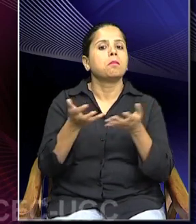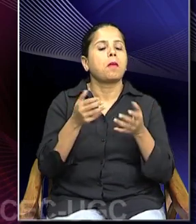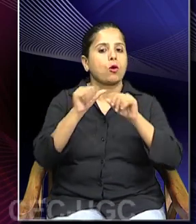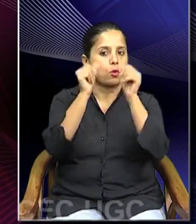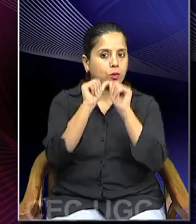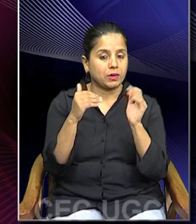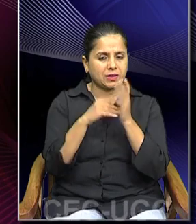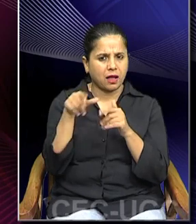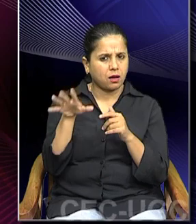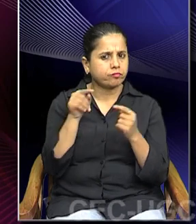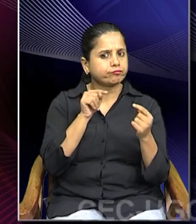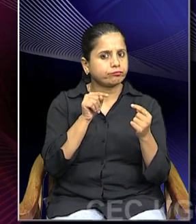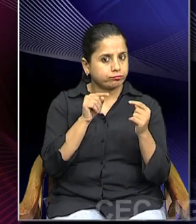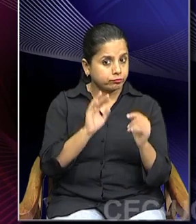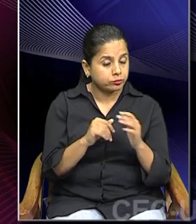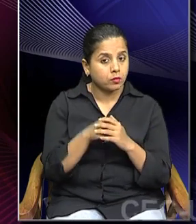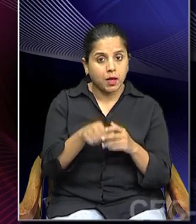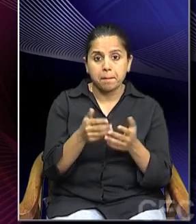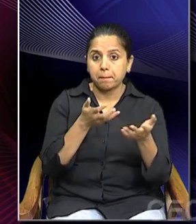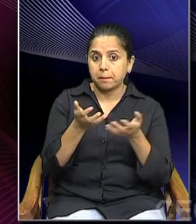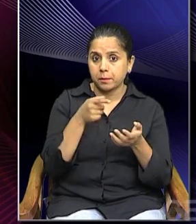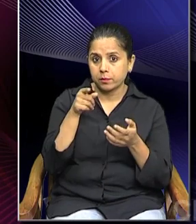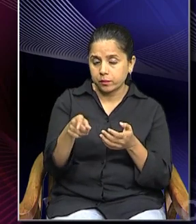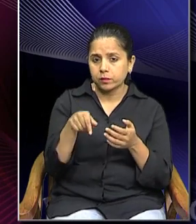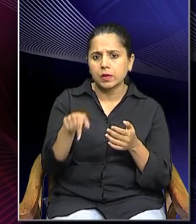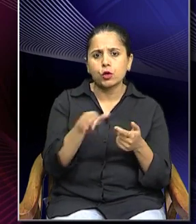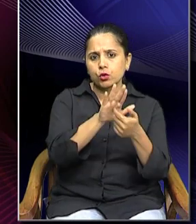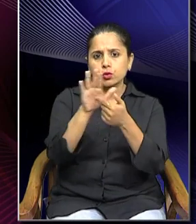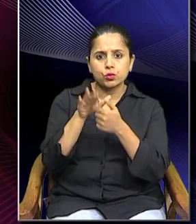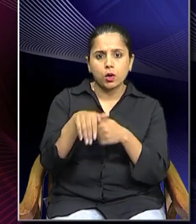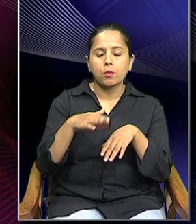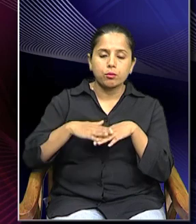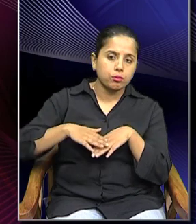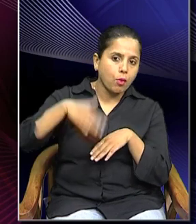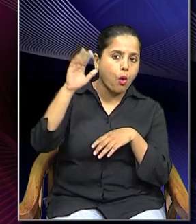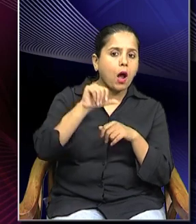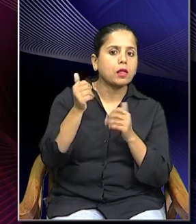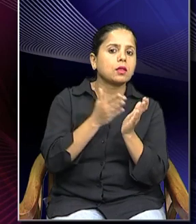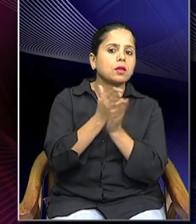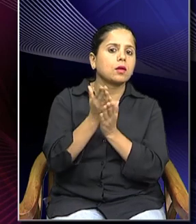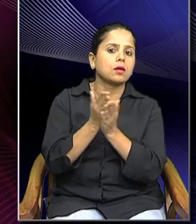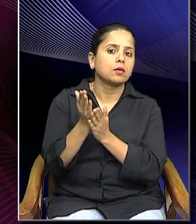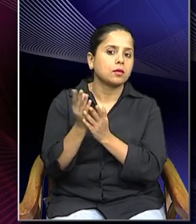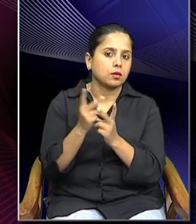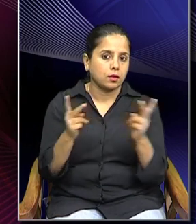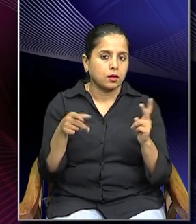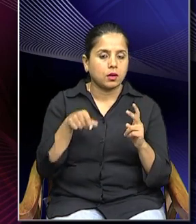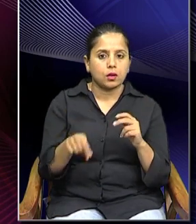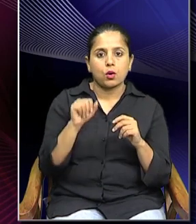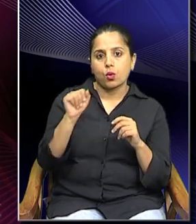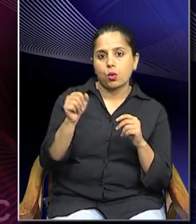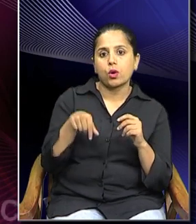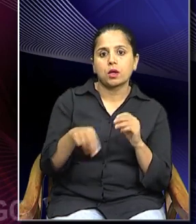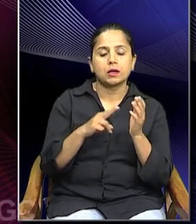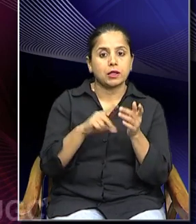Zelizer argues that the market represents the most alternative to the